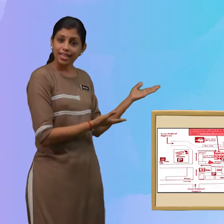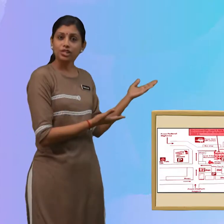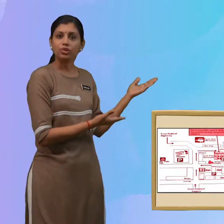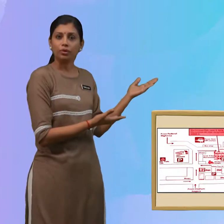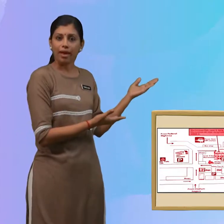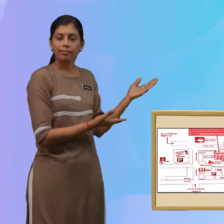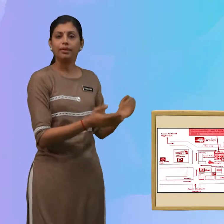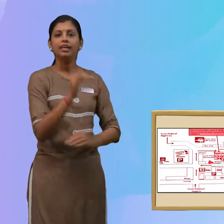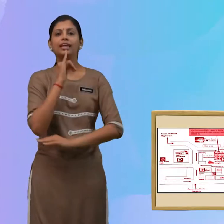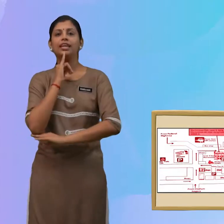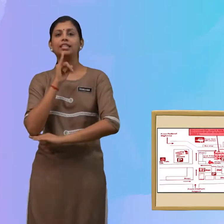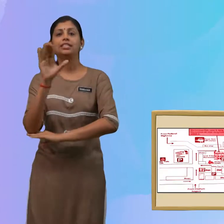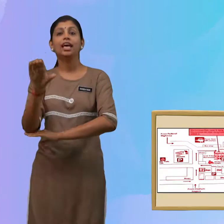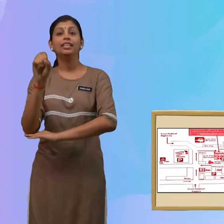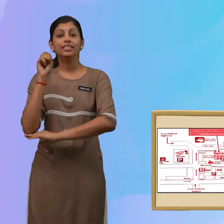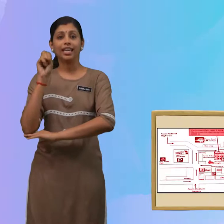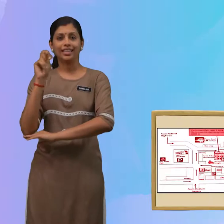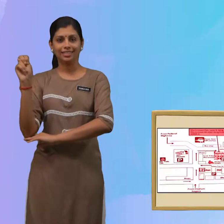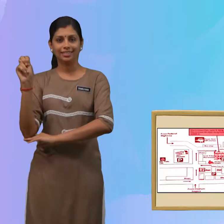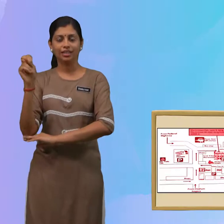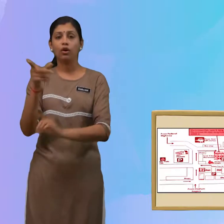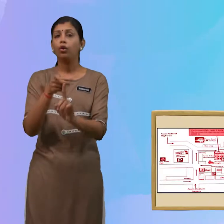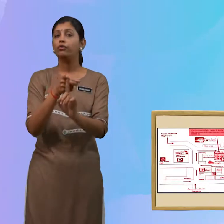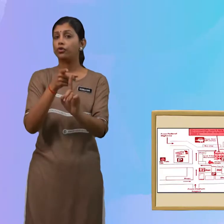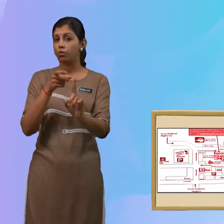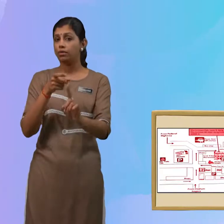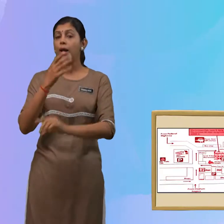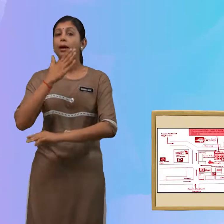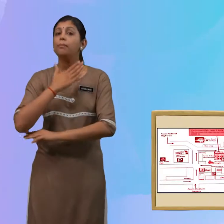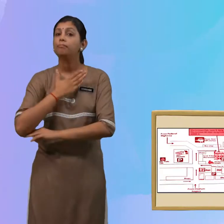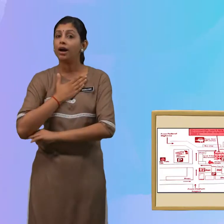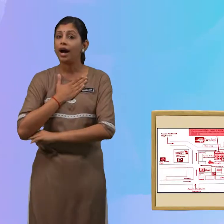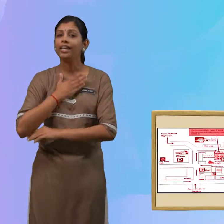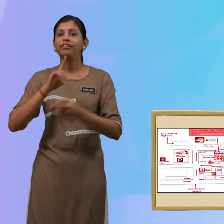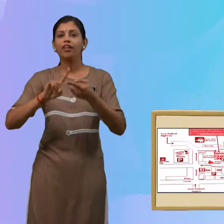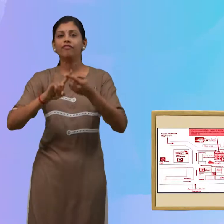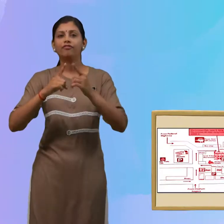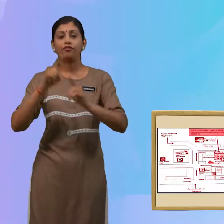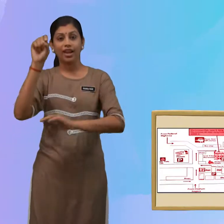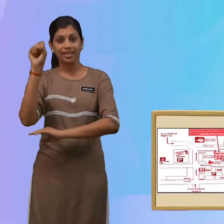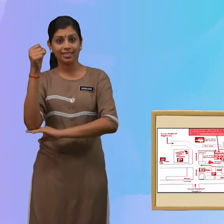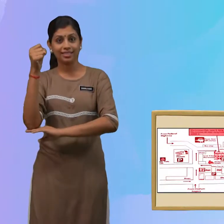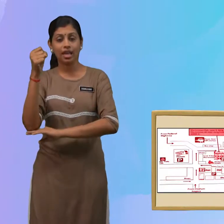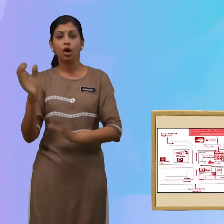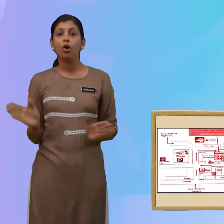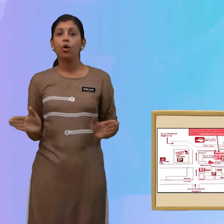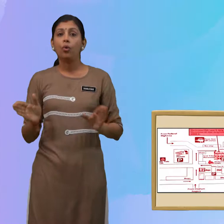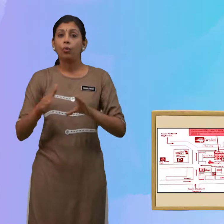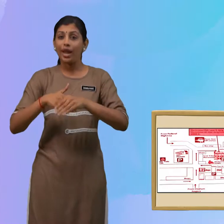This road map is taken from my friend's